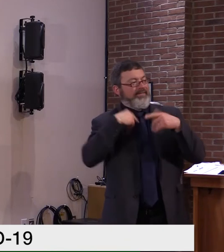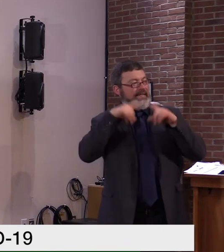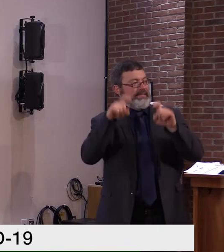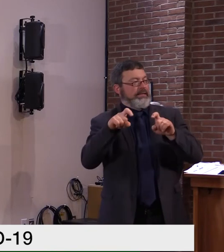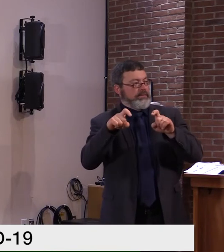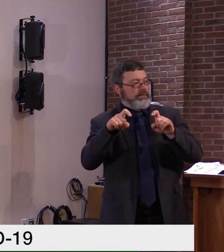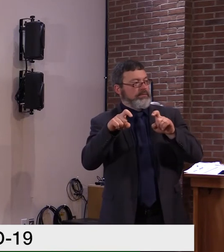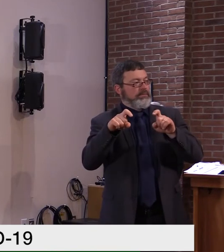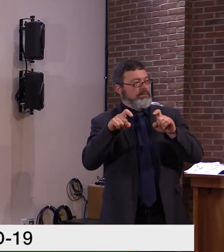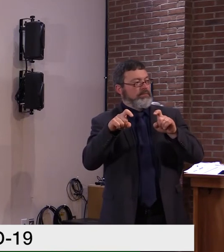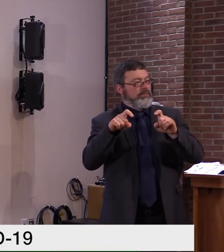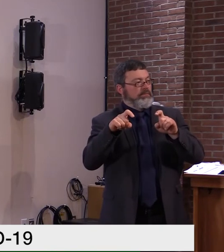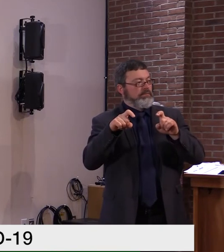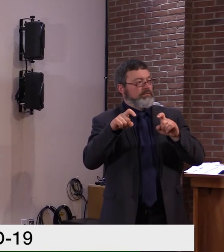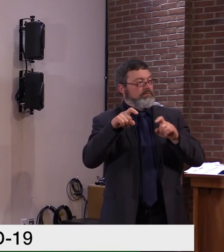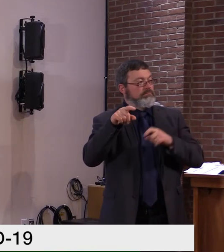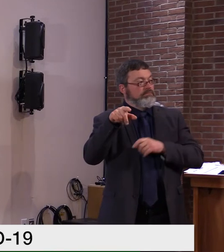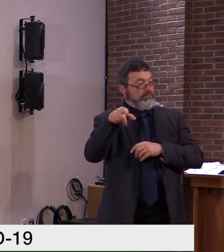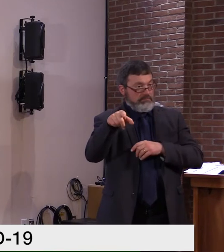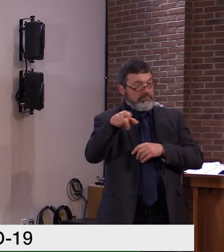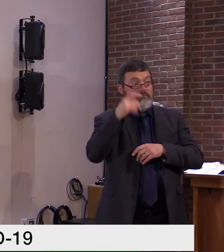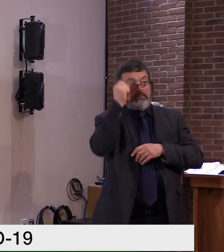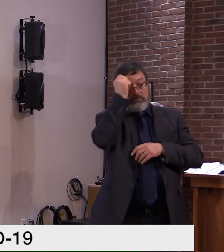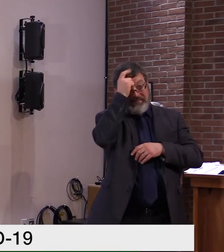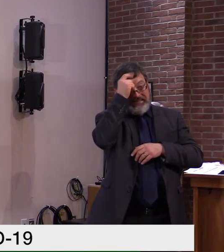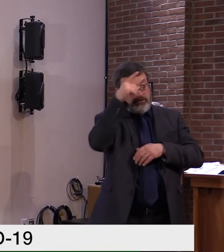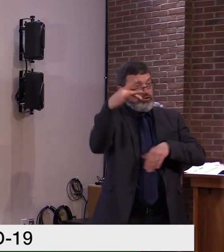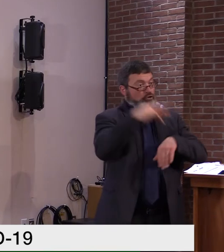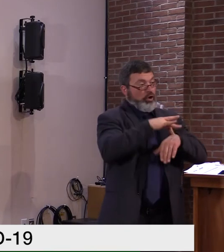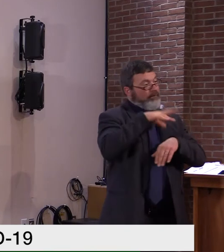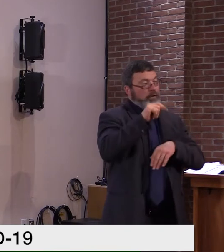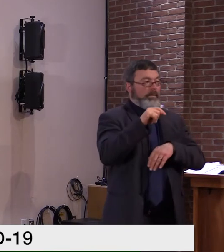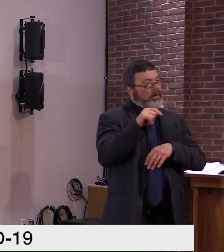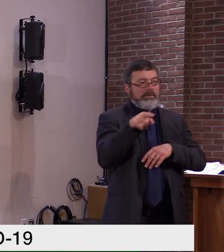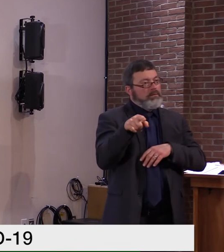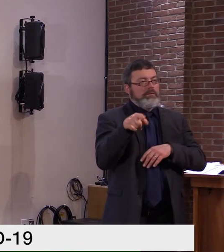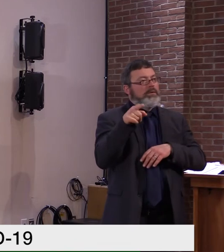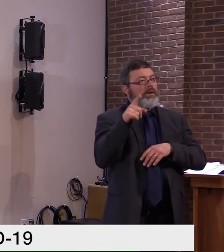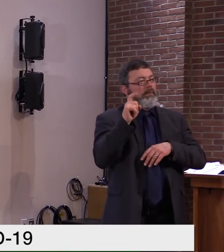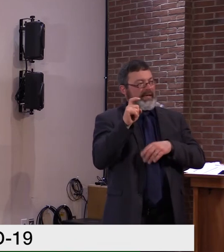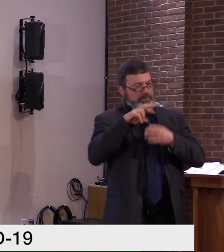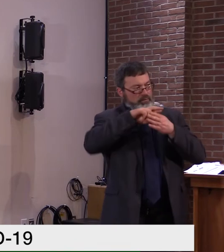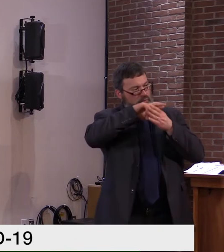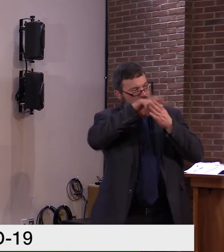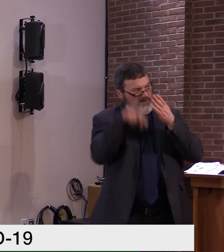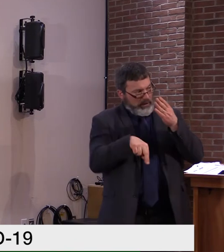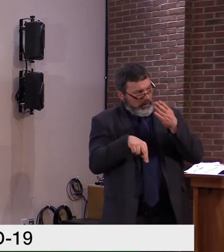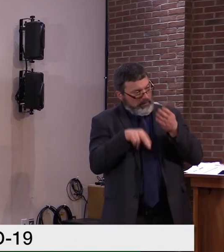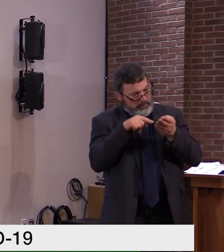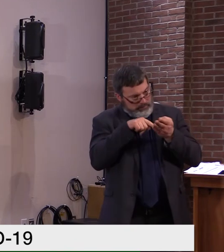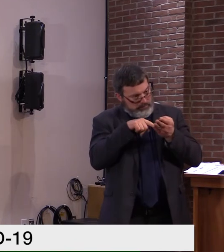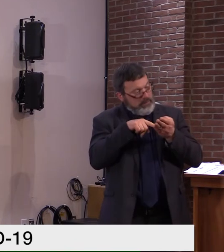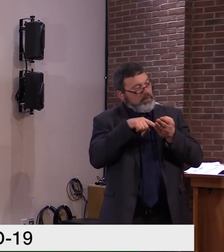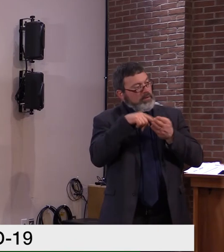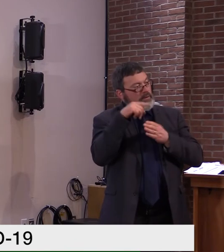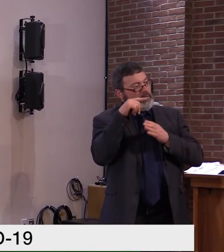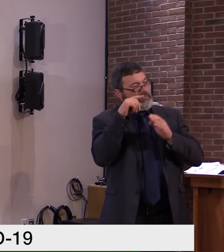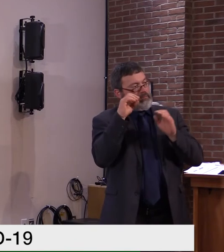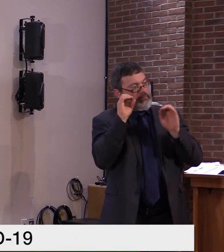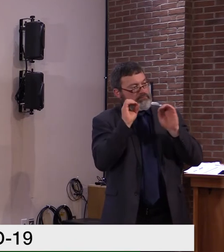get a negative test. In both cases, if they drive directly to Vermont, we do allow that.